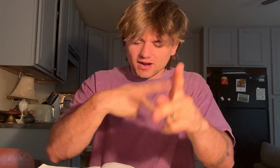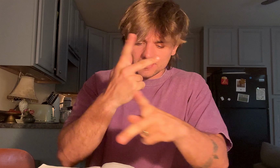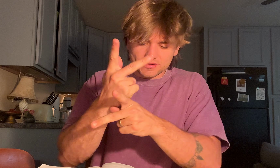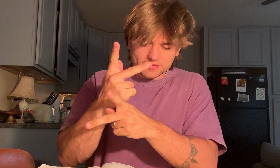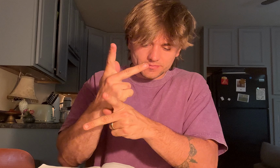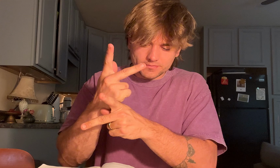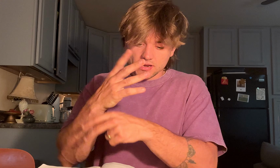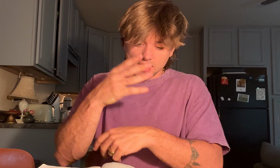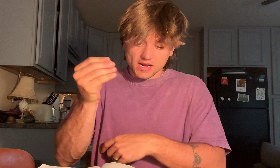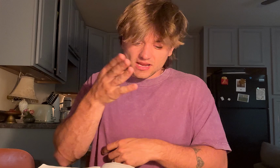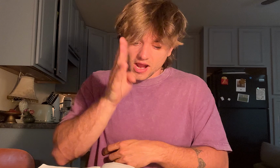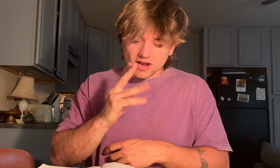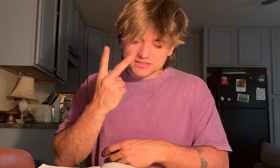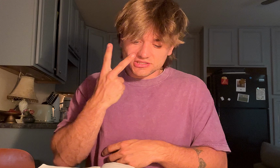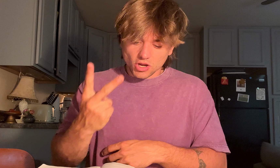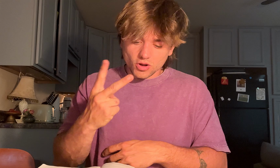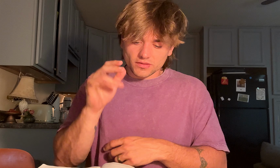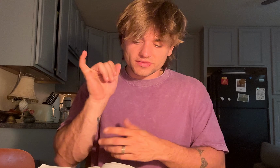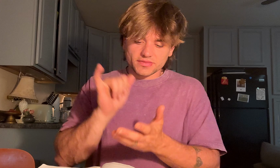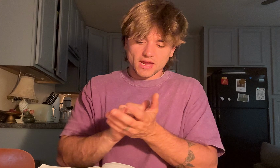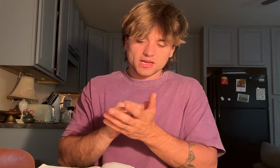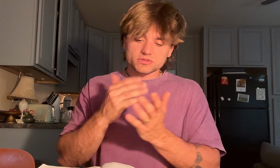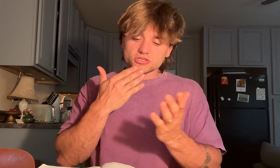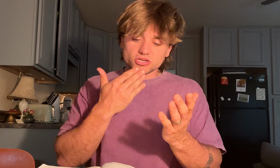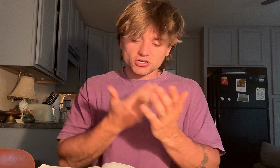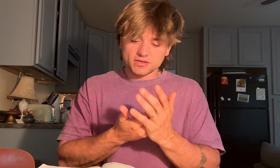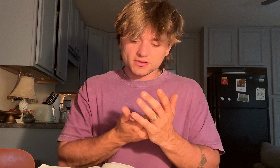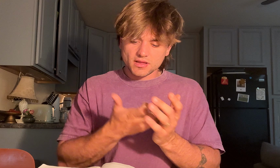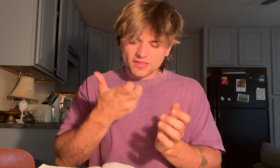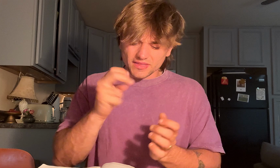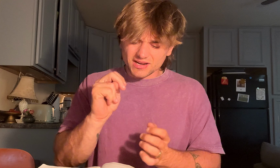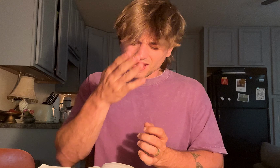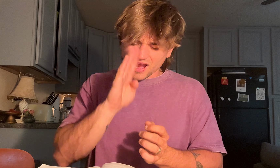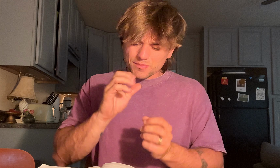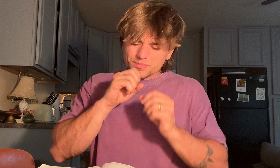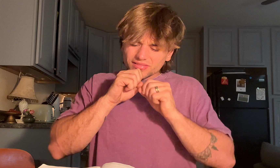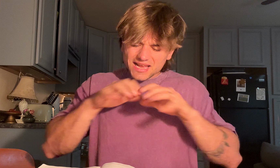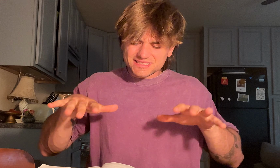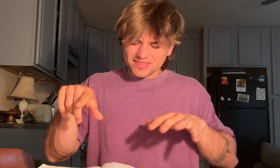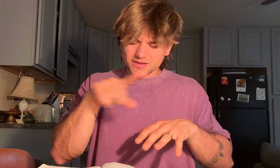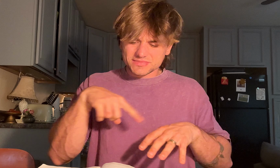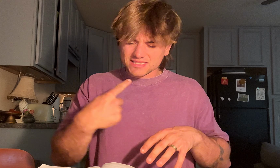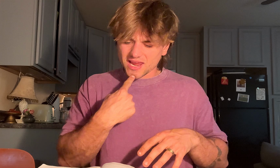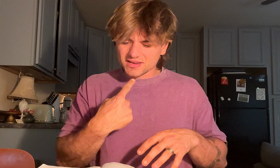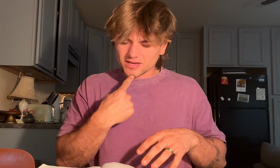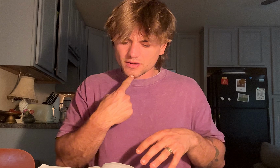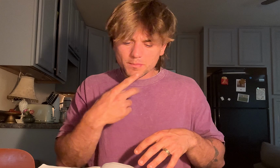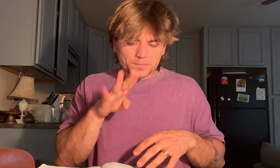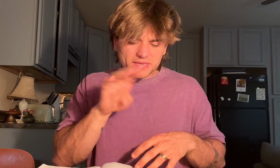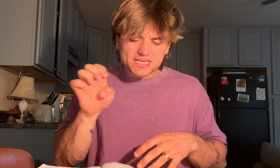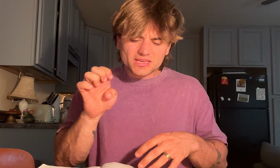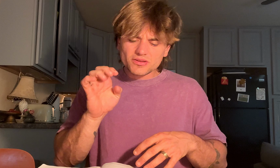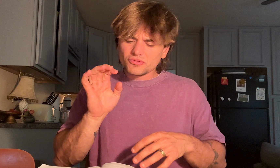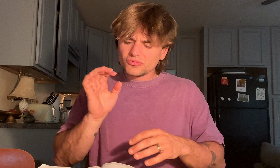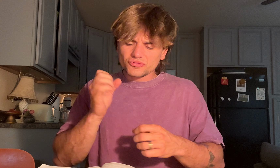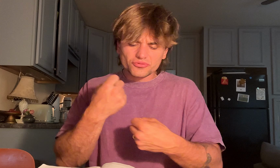kind. And God saw that it was good. Then God blessed them, saying, "Be